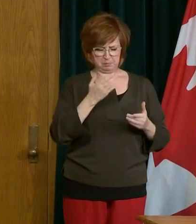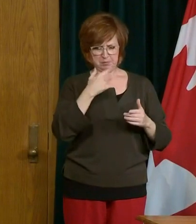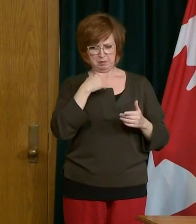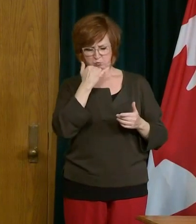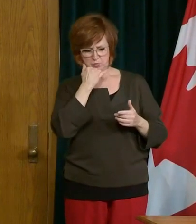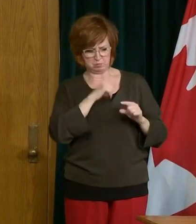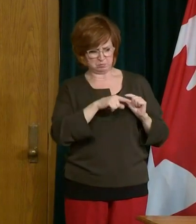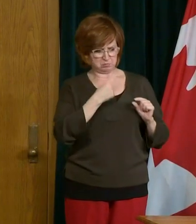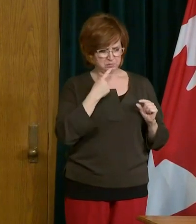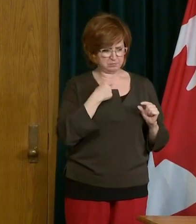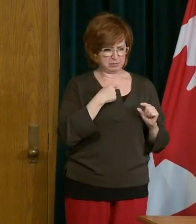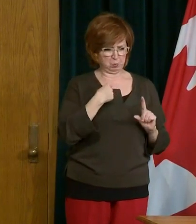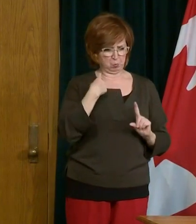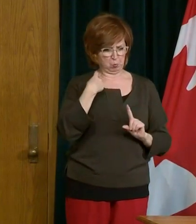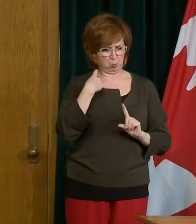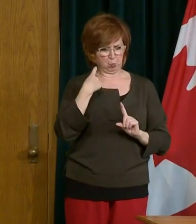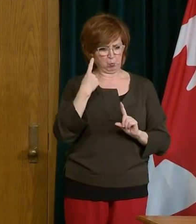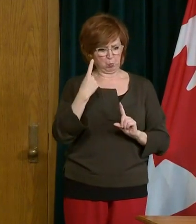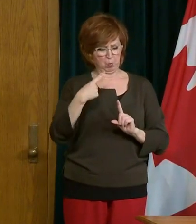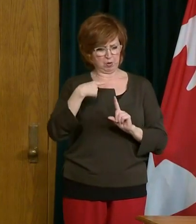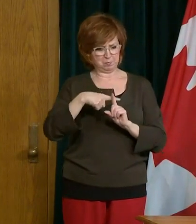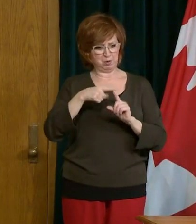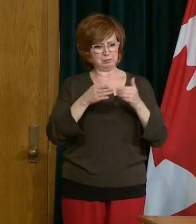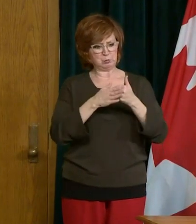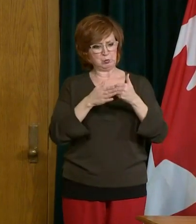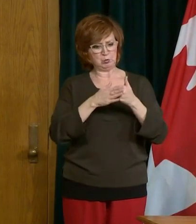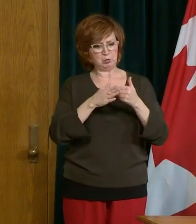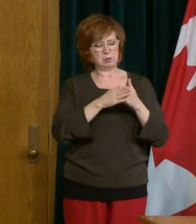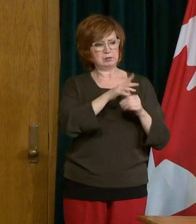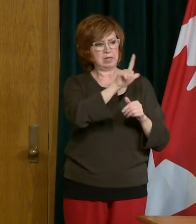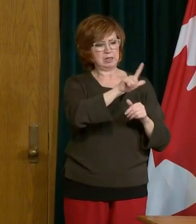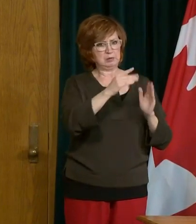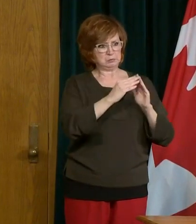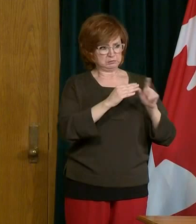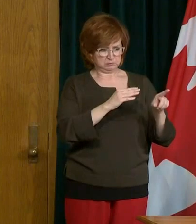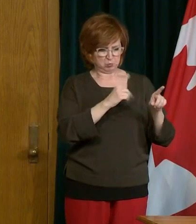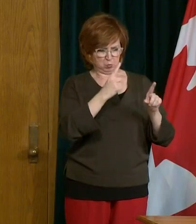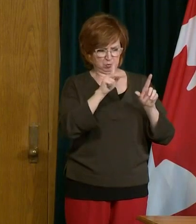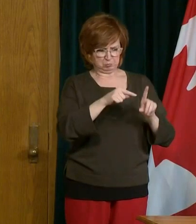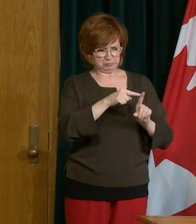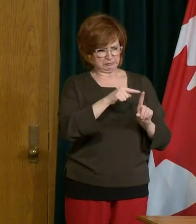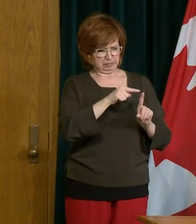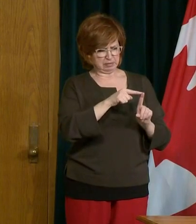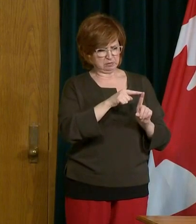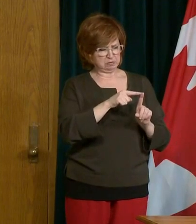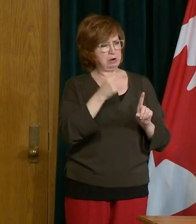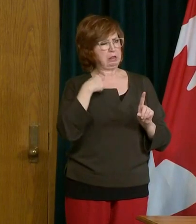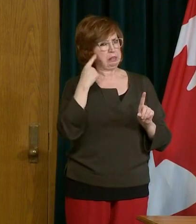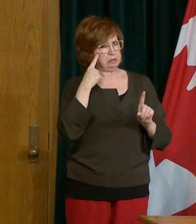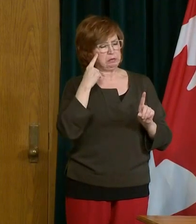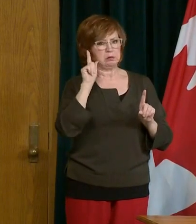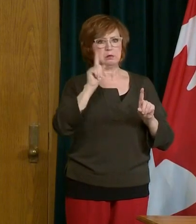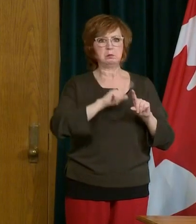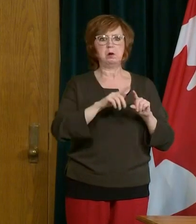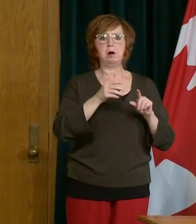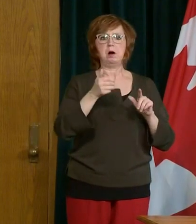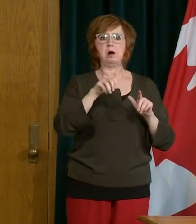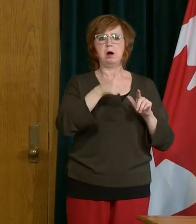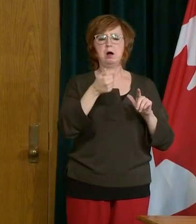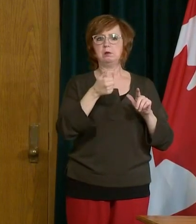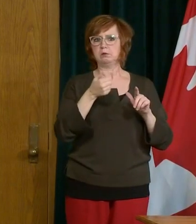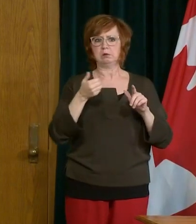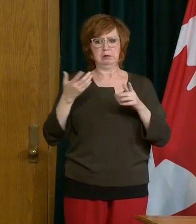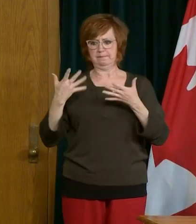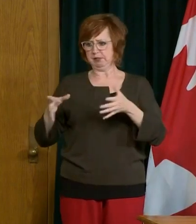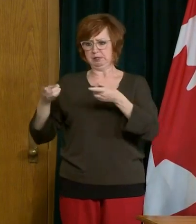one positive case identified in one of the grocery stores in Loche. And this has occurred in a number of other places of